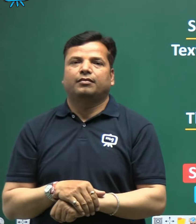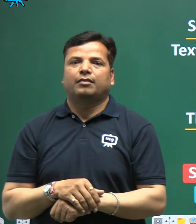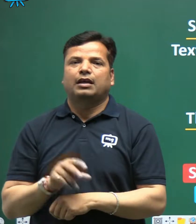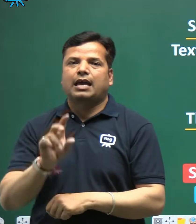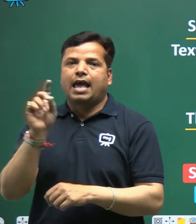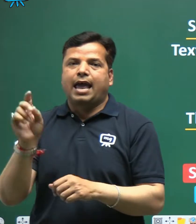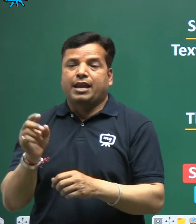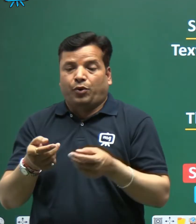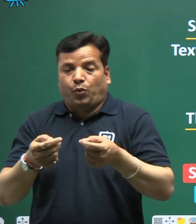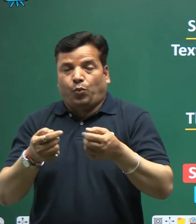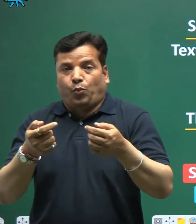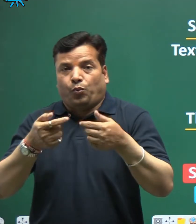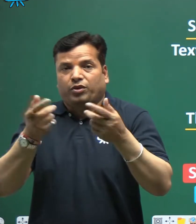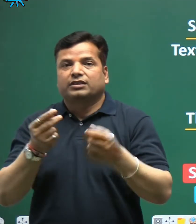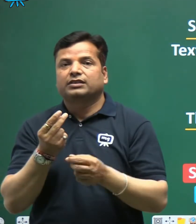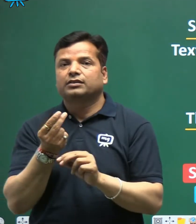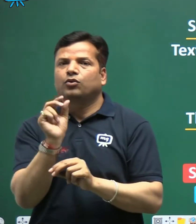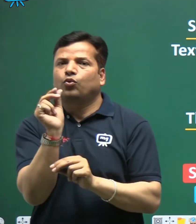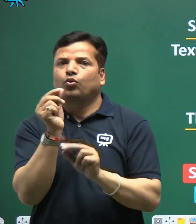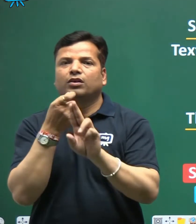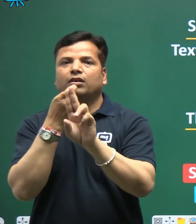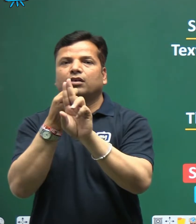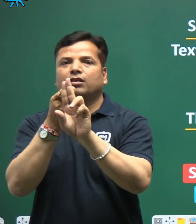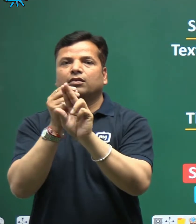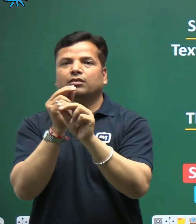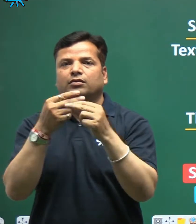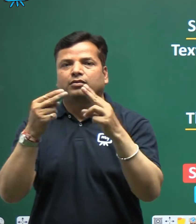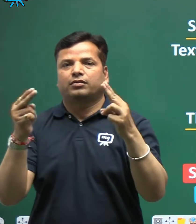and precious gems.